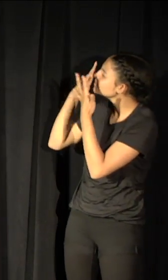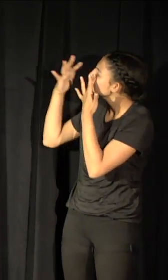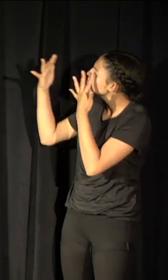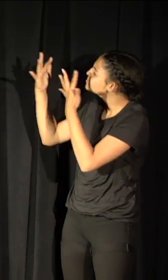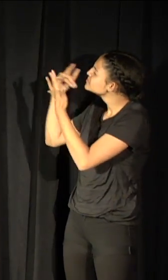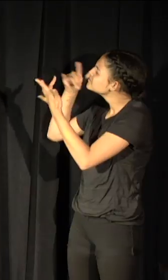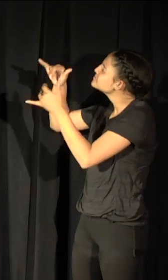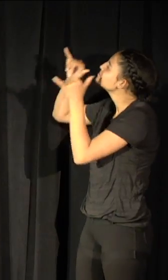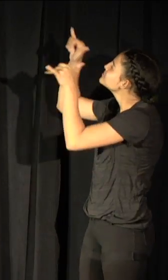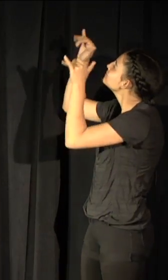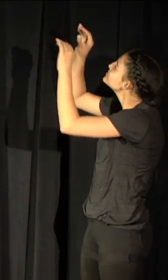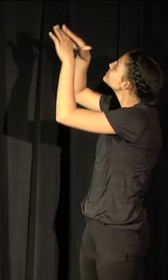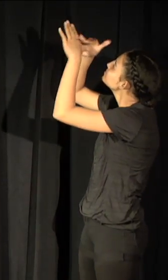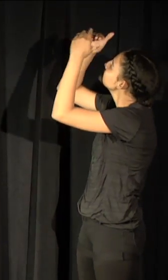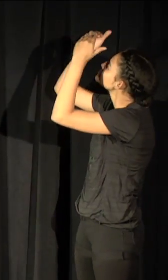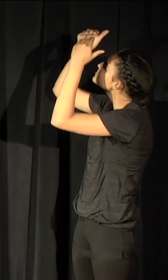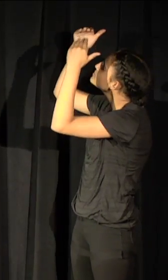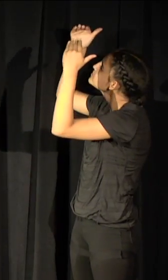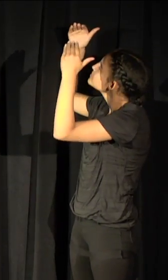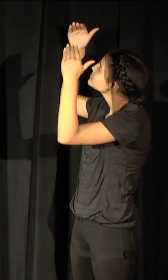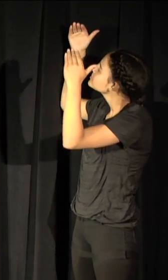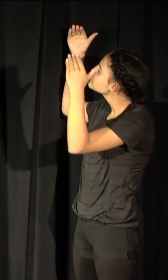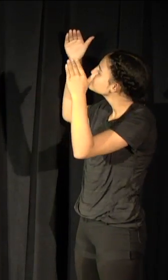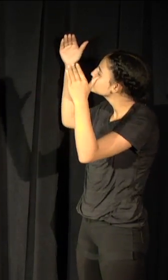Heavy blue eyes filled with the wonder in skies.